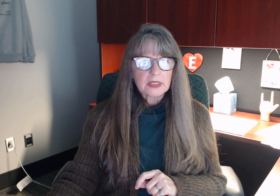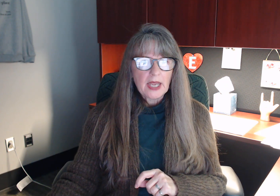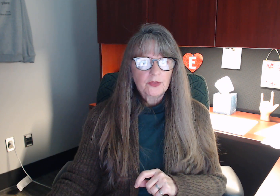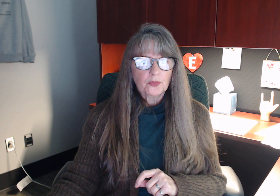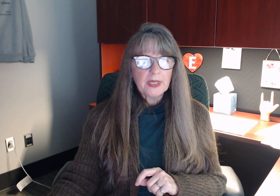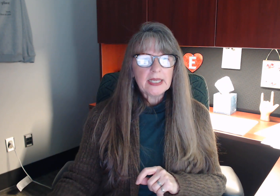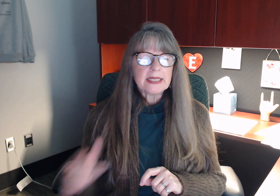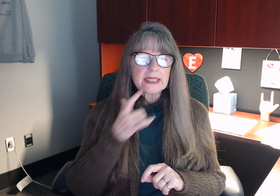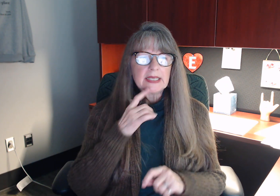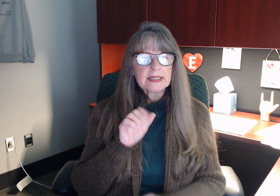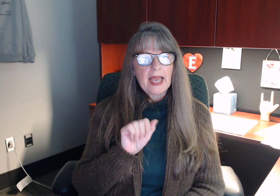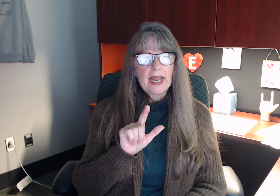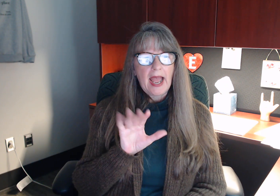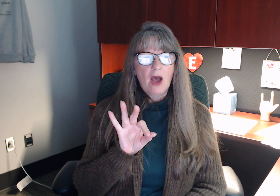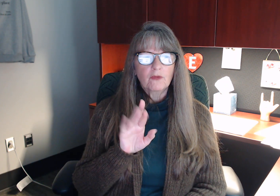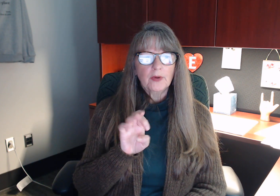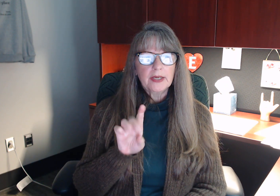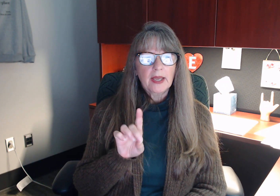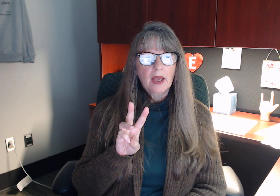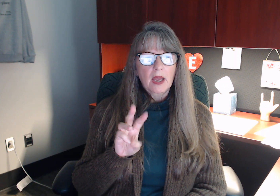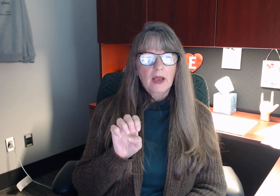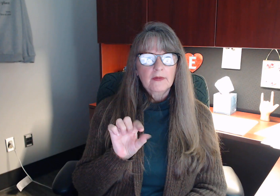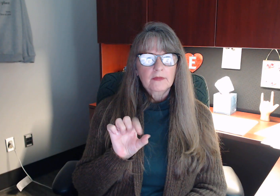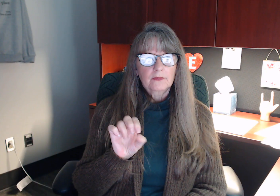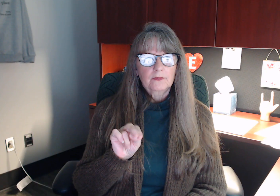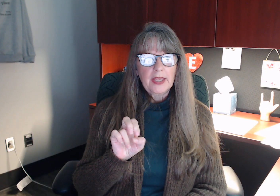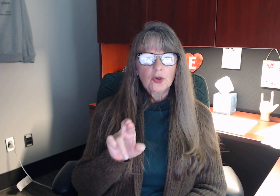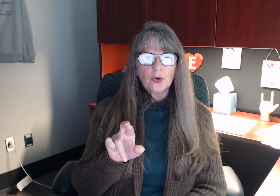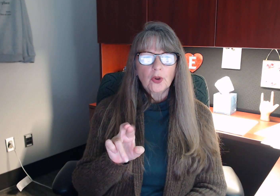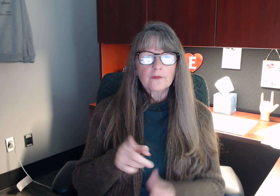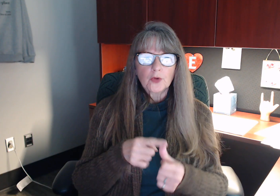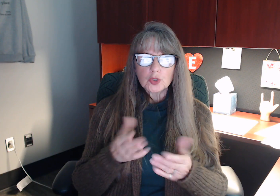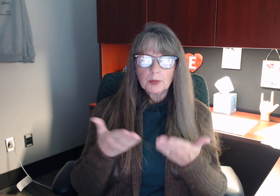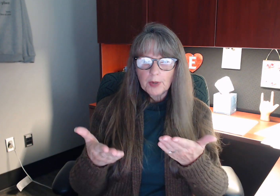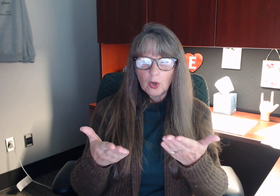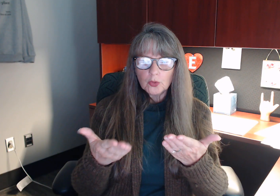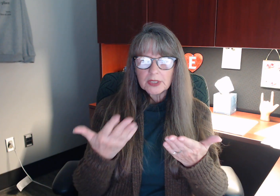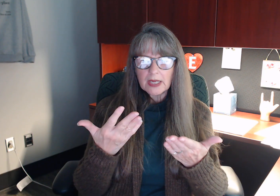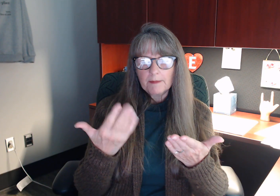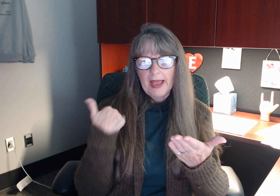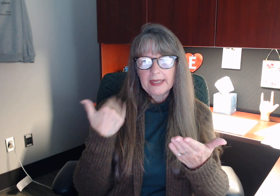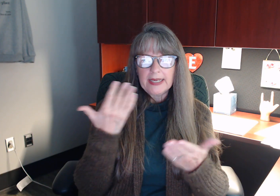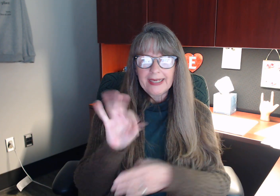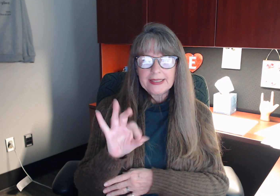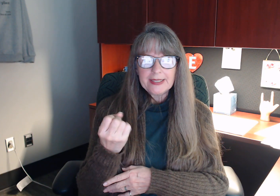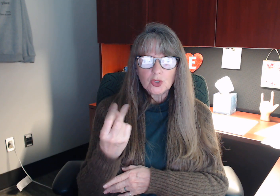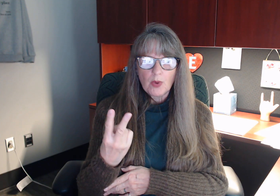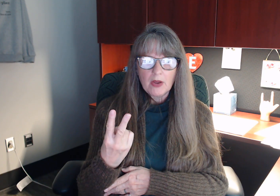Slide 3, it says that Alfred Wegener first proposed back in 1912, and